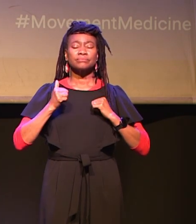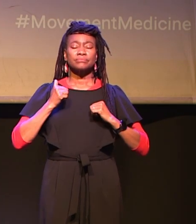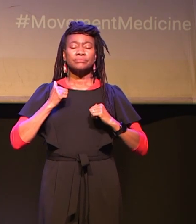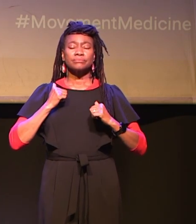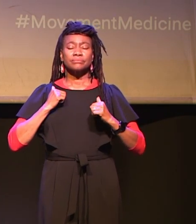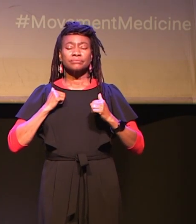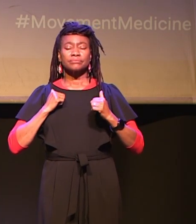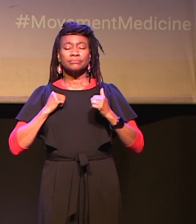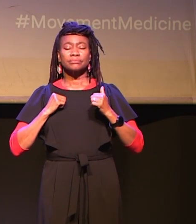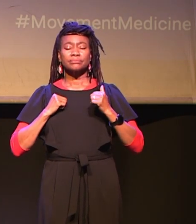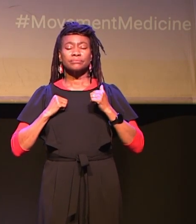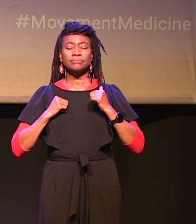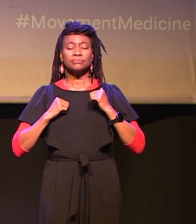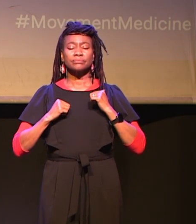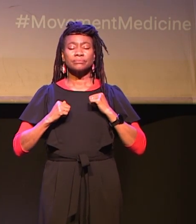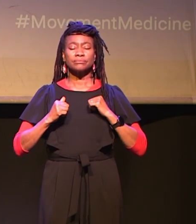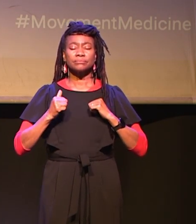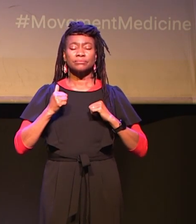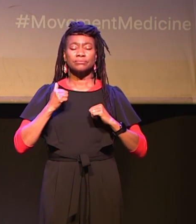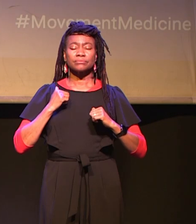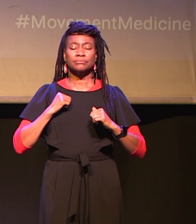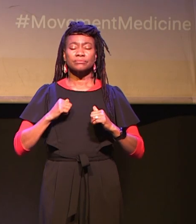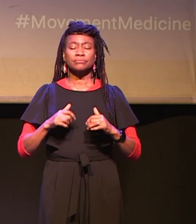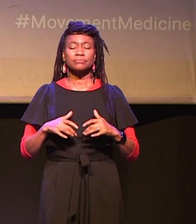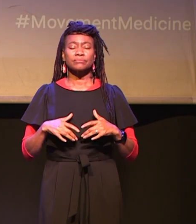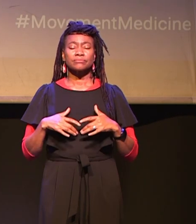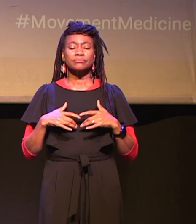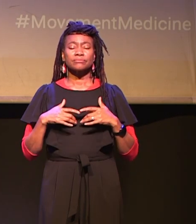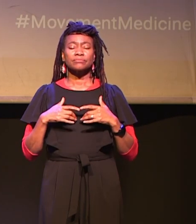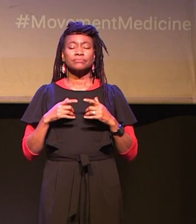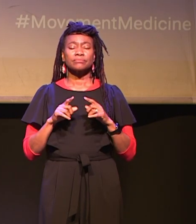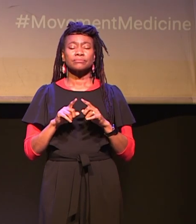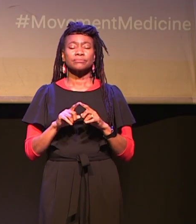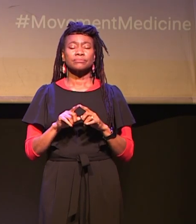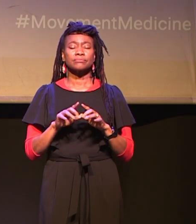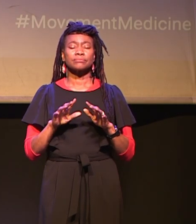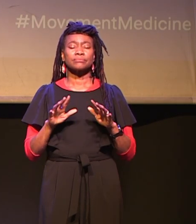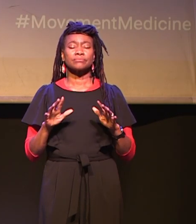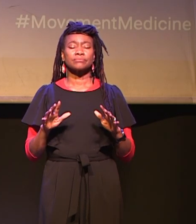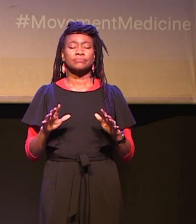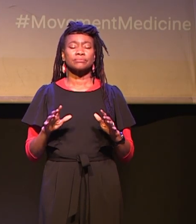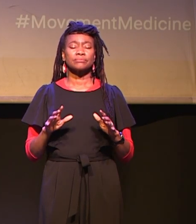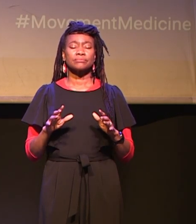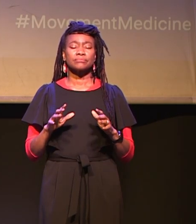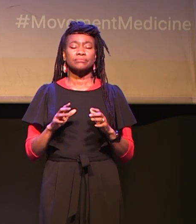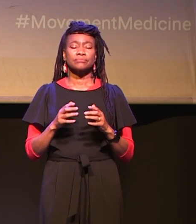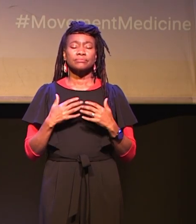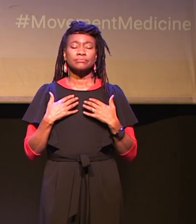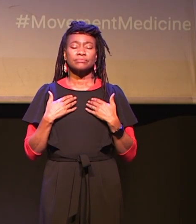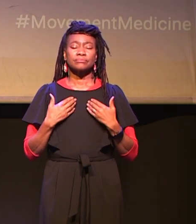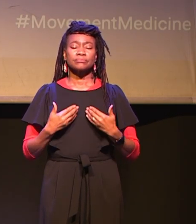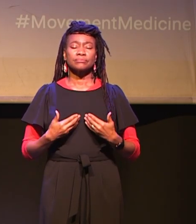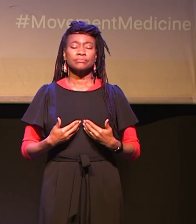Dignity being that inherent worthiness that no